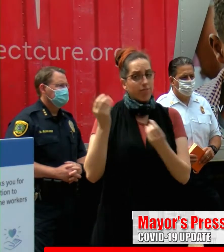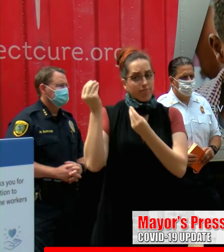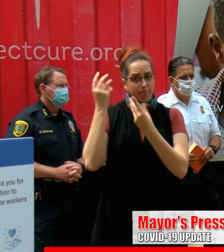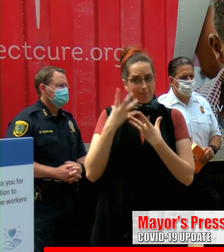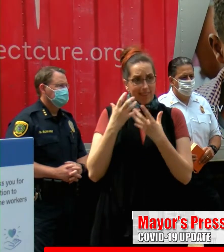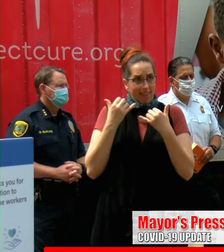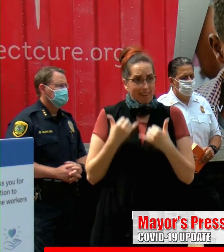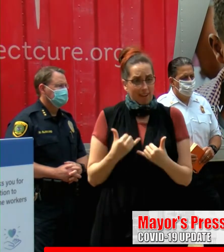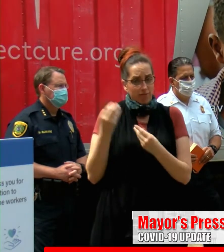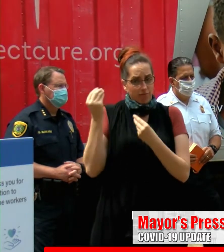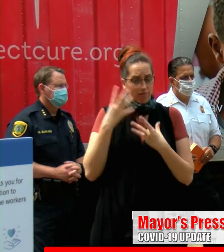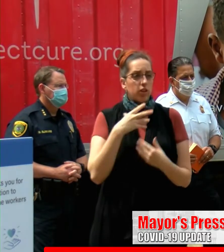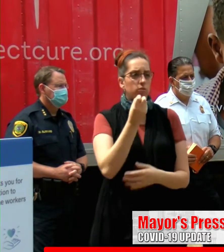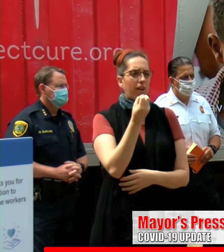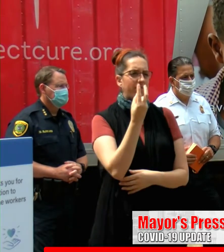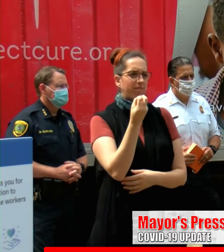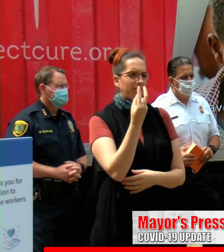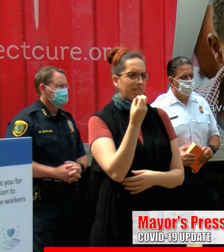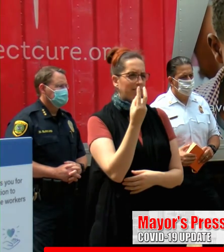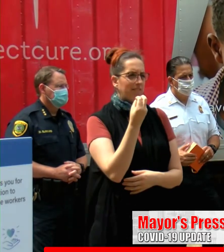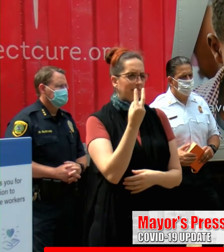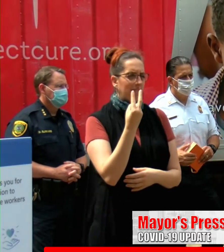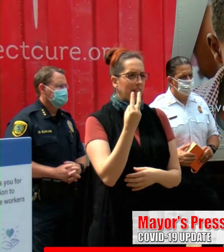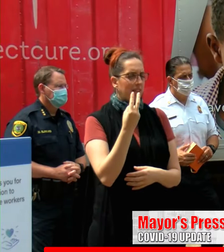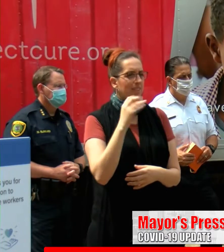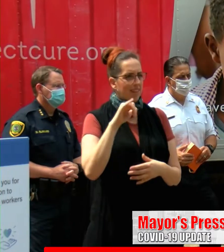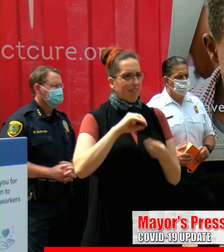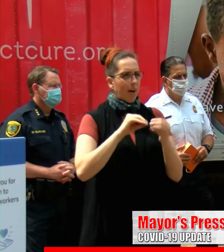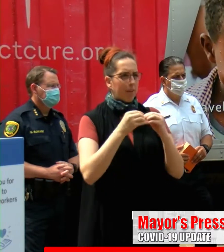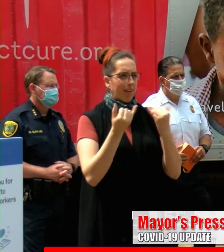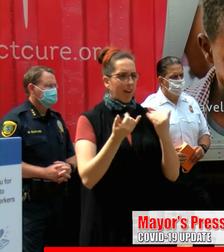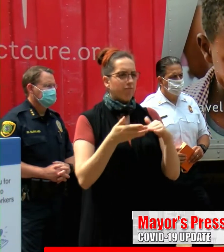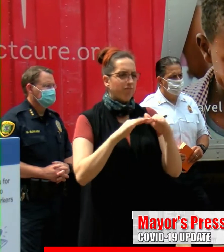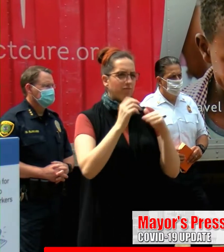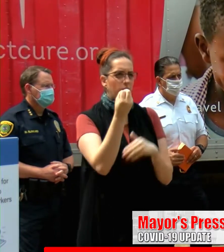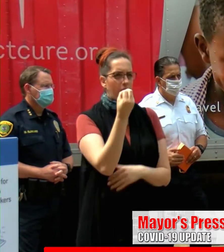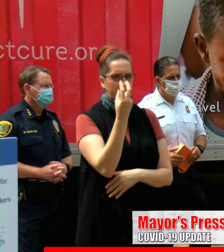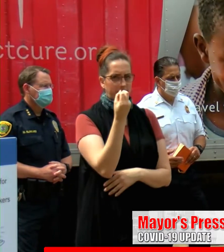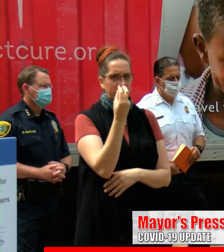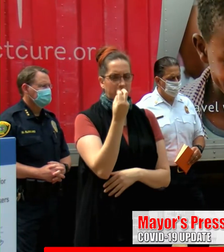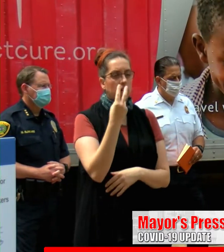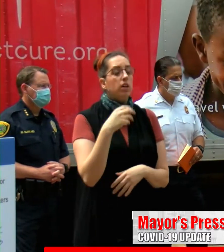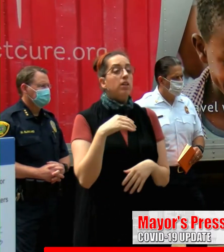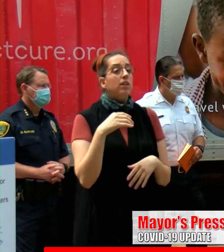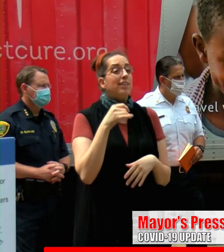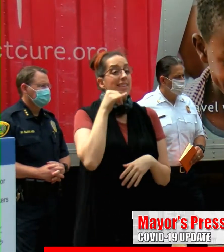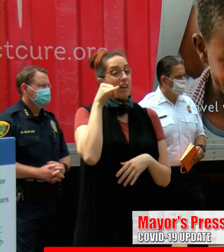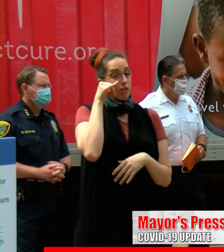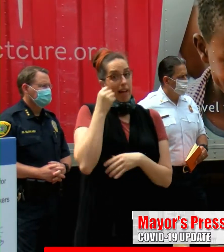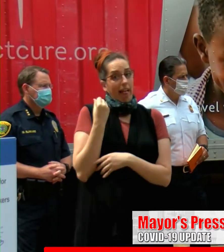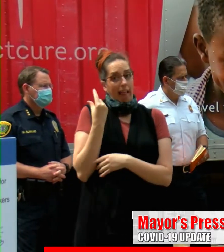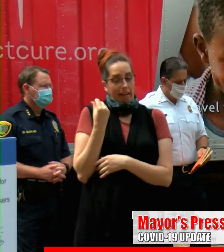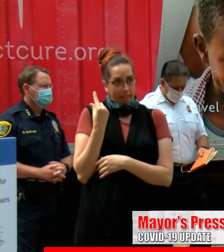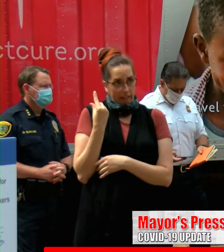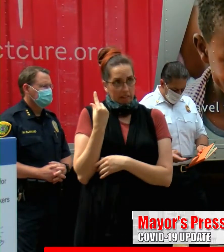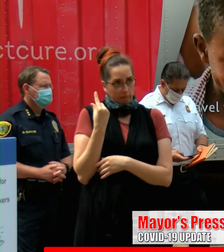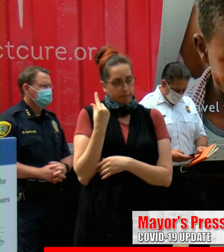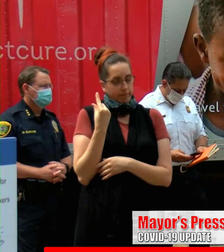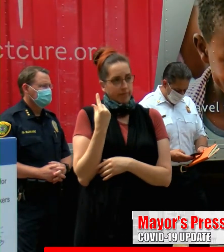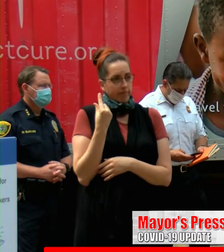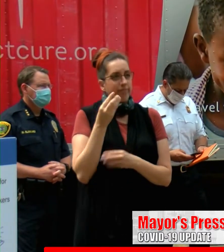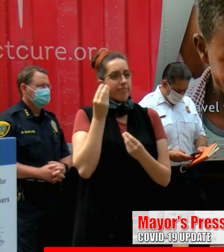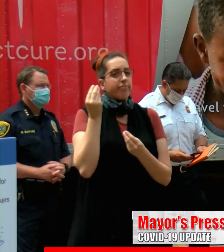I currently have, is 12. And so that number now goes up to 12. Yesterday it was 11. And